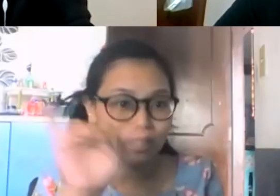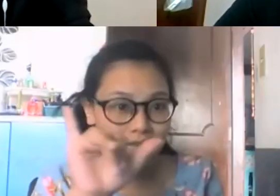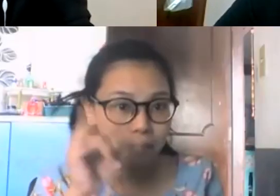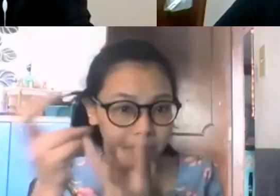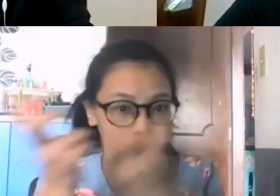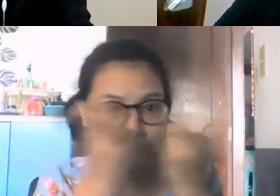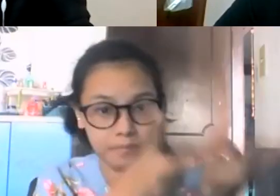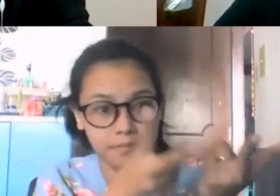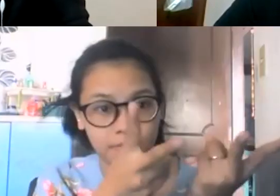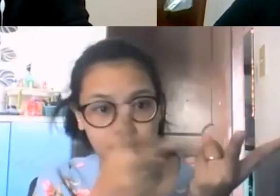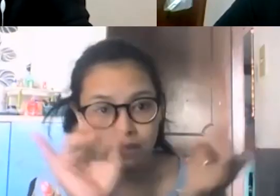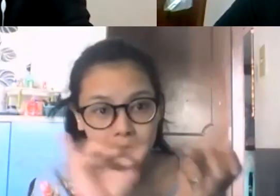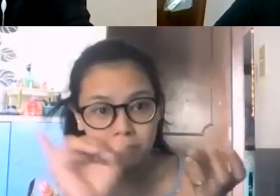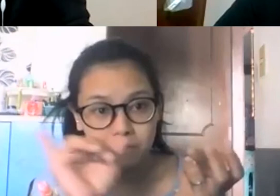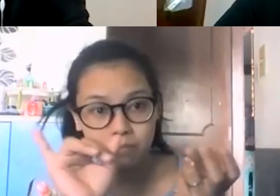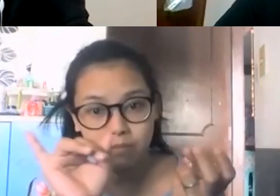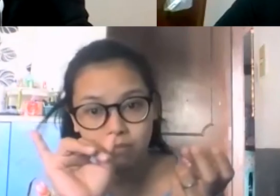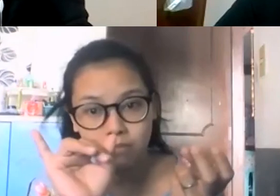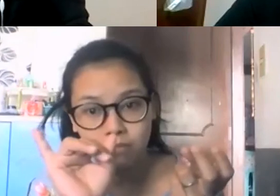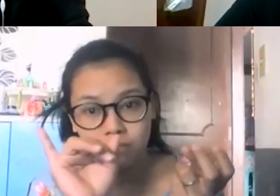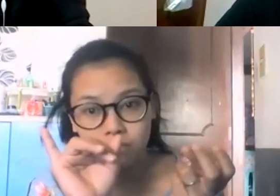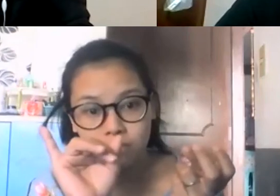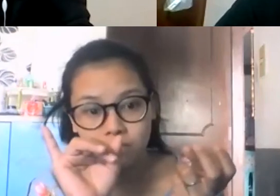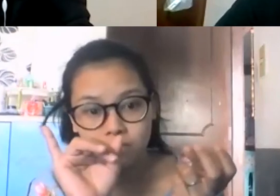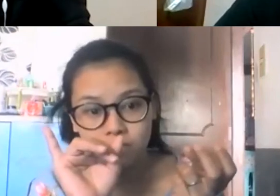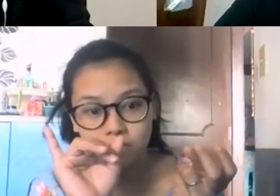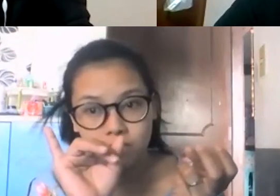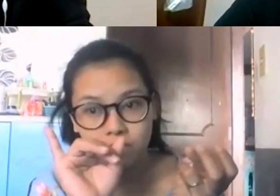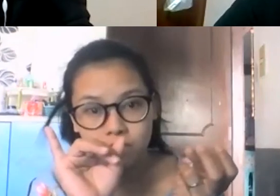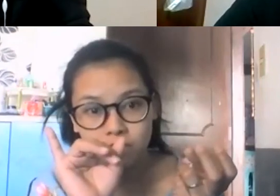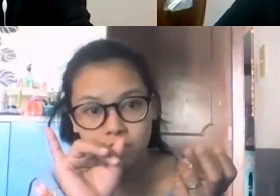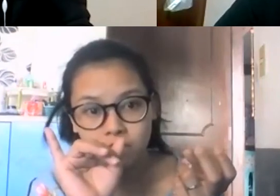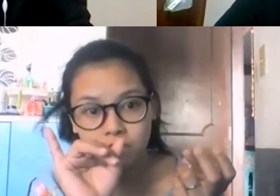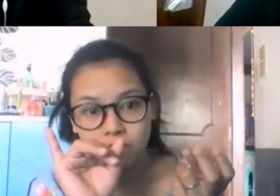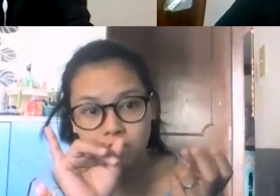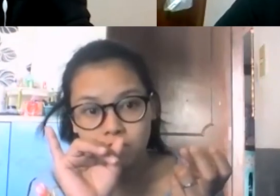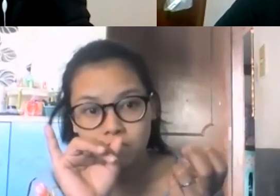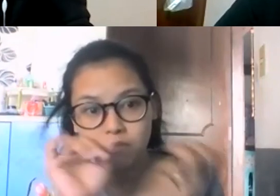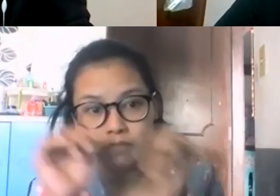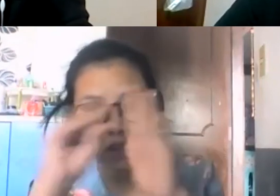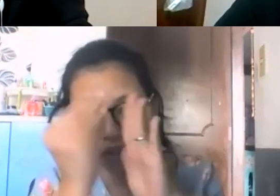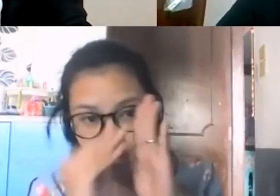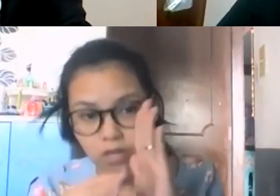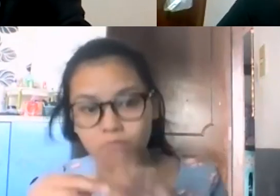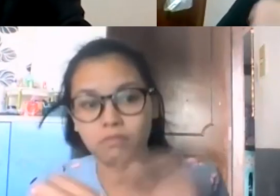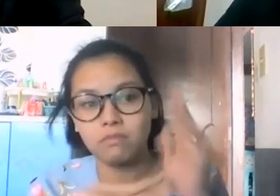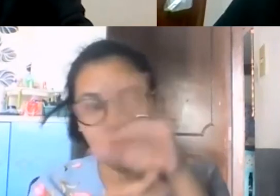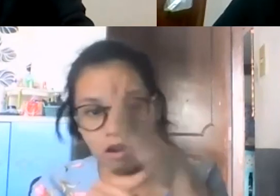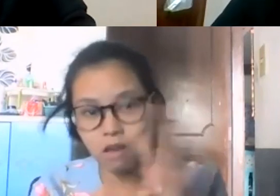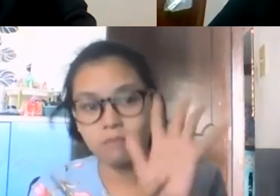I wanted to ask you that we're basically doing the same process as level 2, right? Or lesson